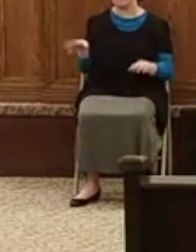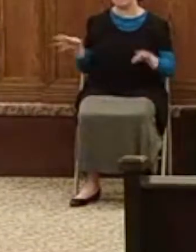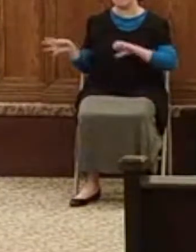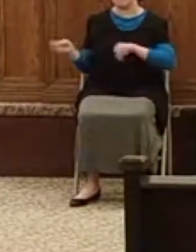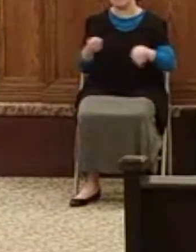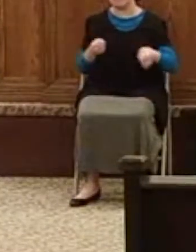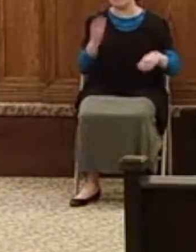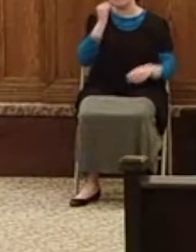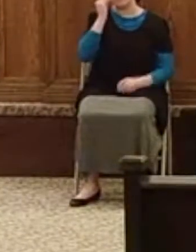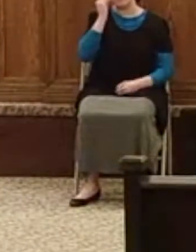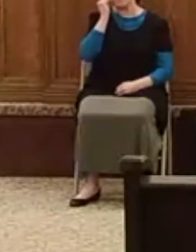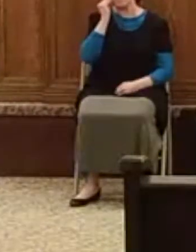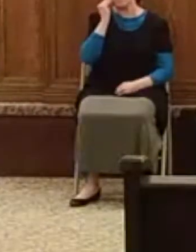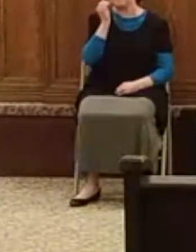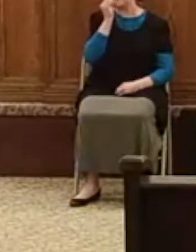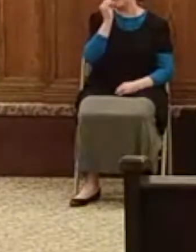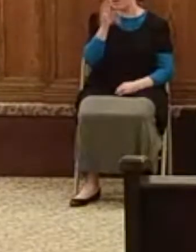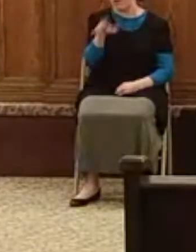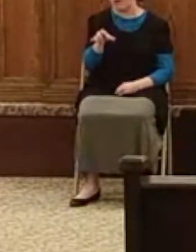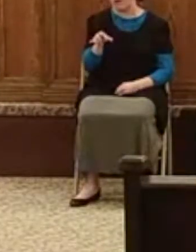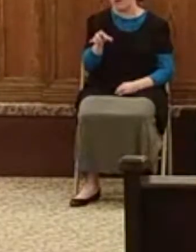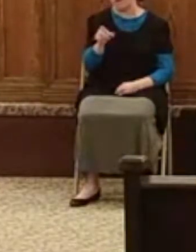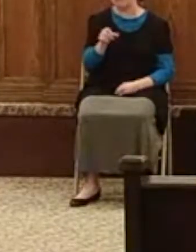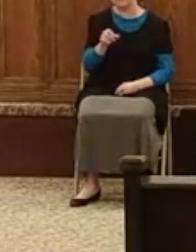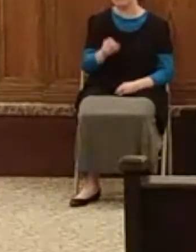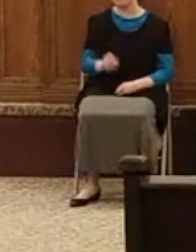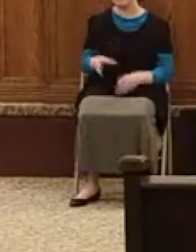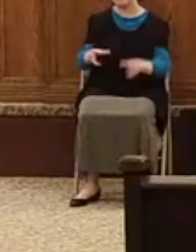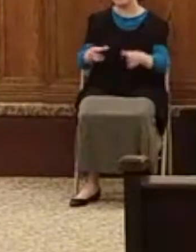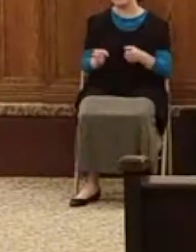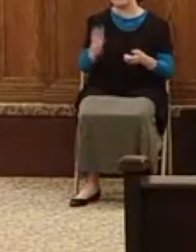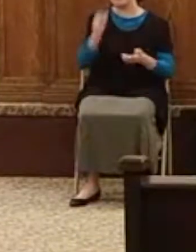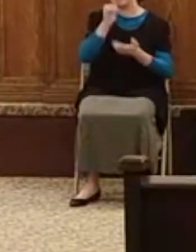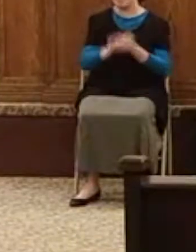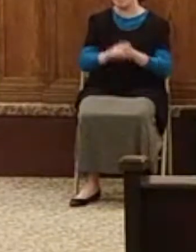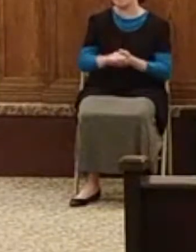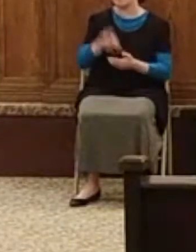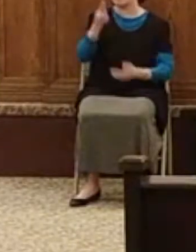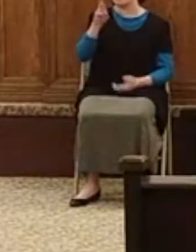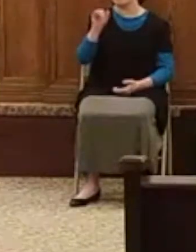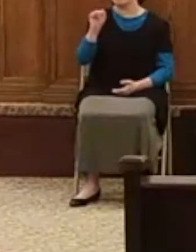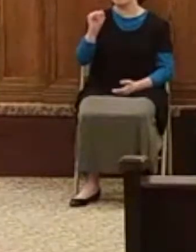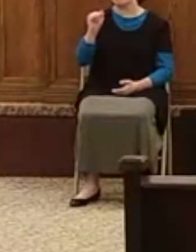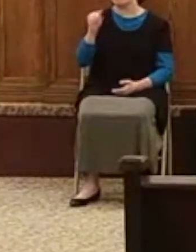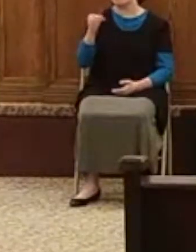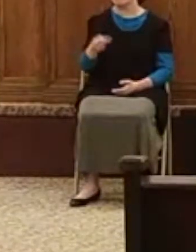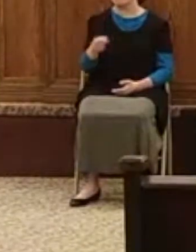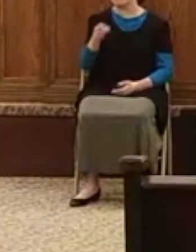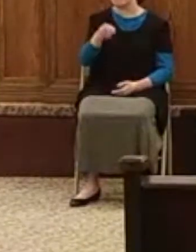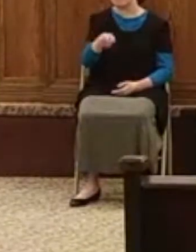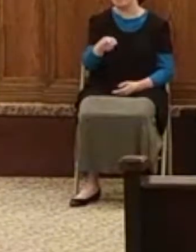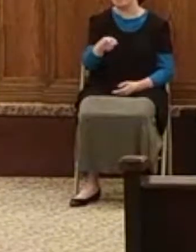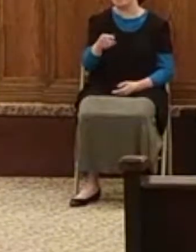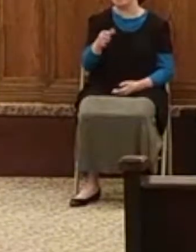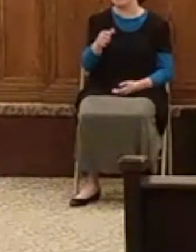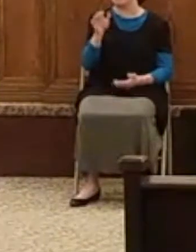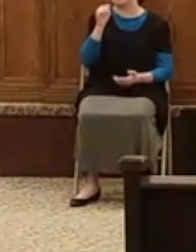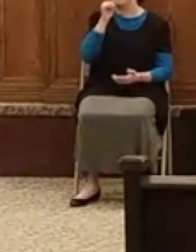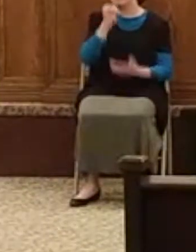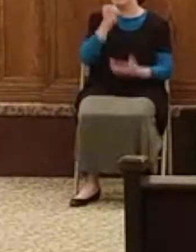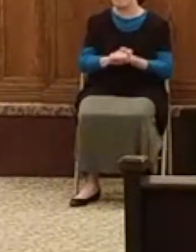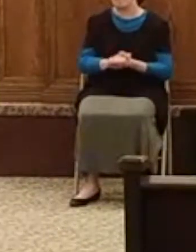house, because thou hast despised me and hast taken the wife of Uriah the Hittite to be thy